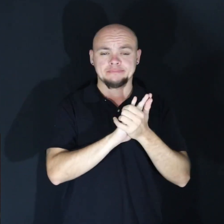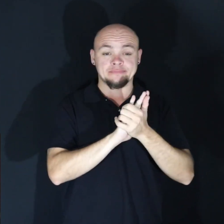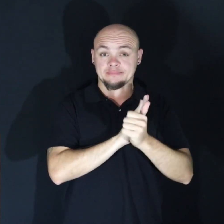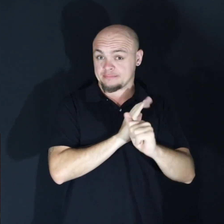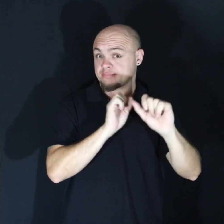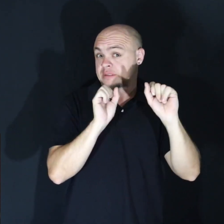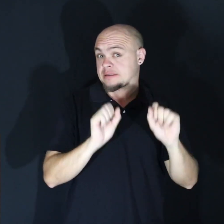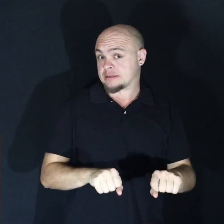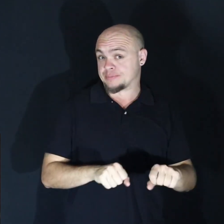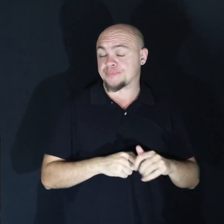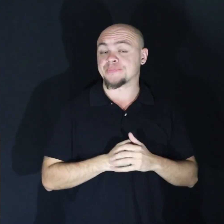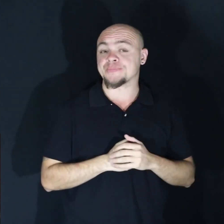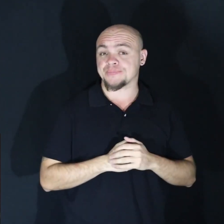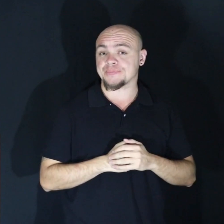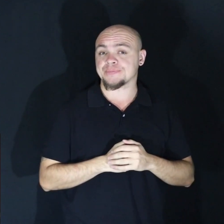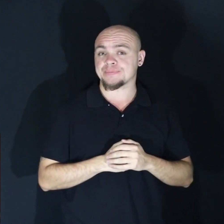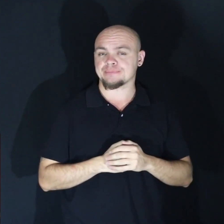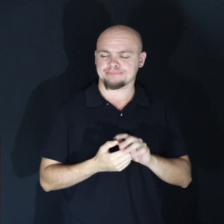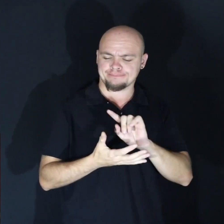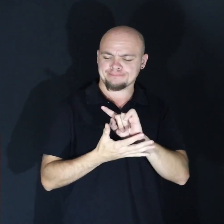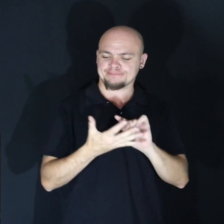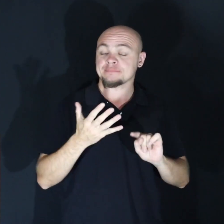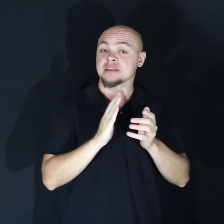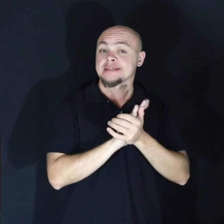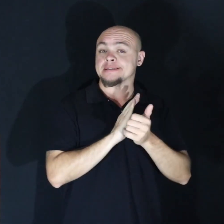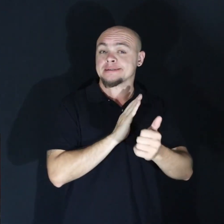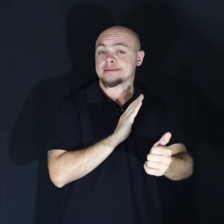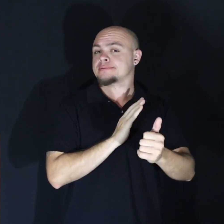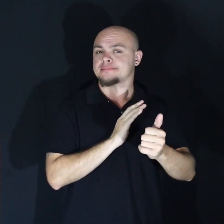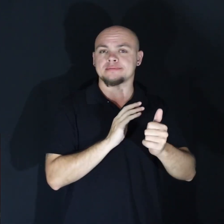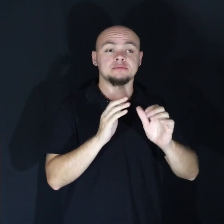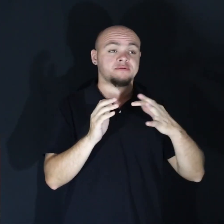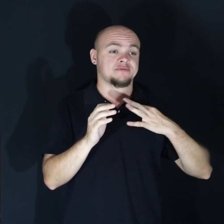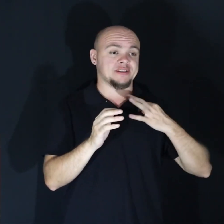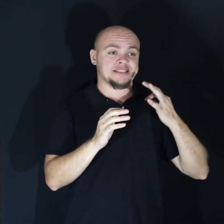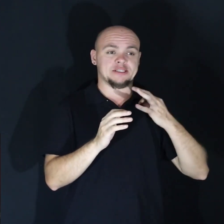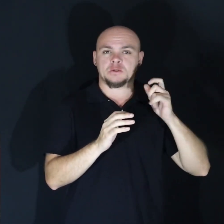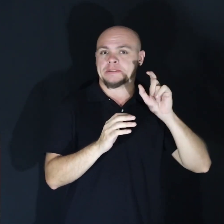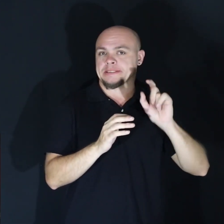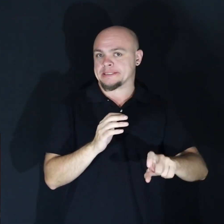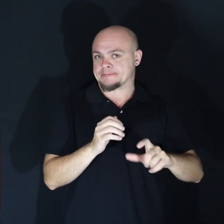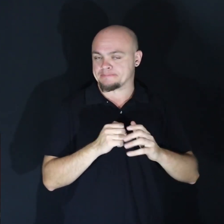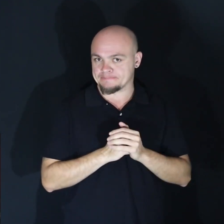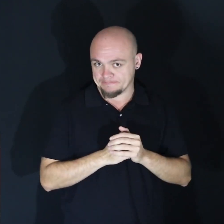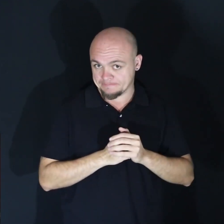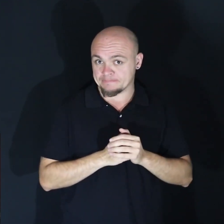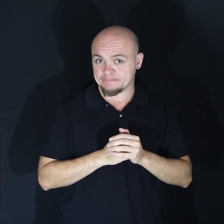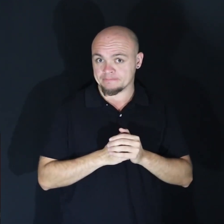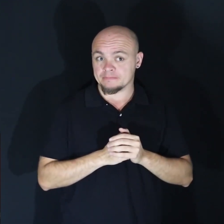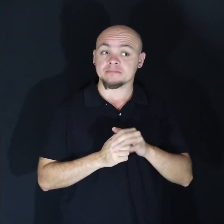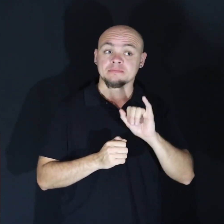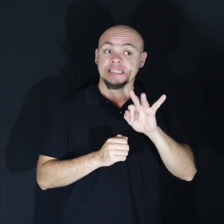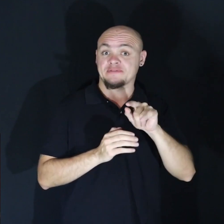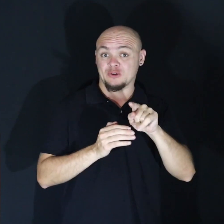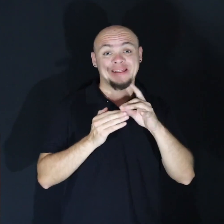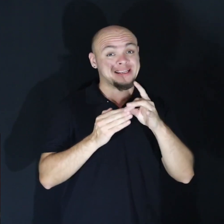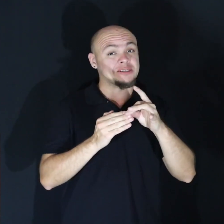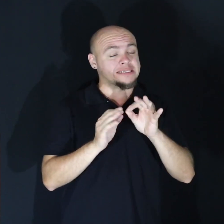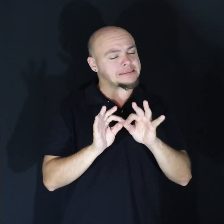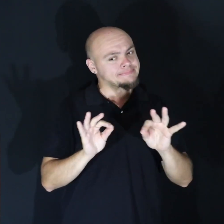skills. And these are essential skills that all volunteers need to develop, especially if you're a leader.